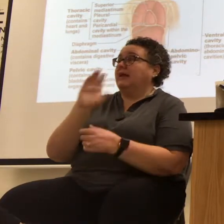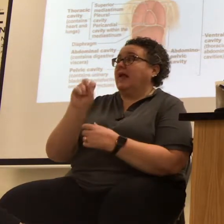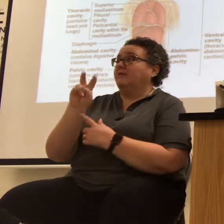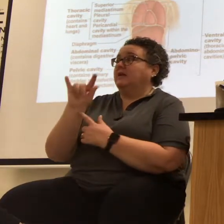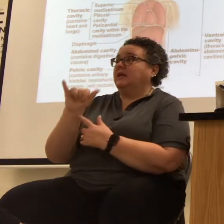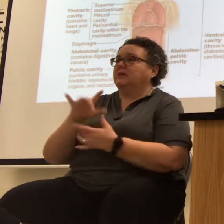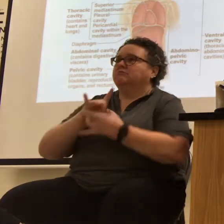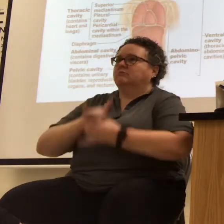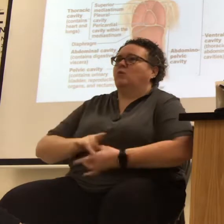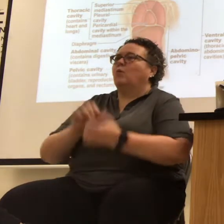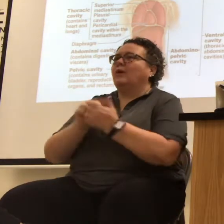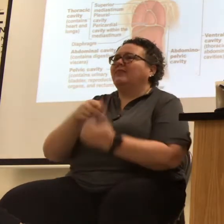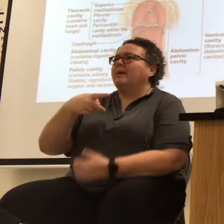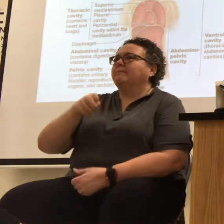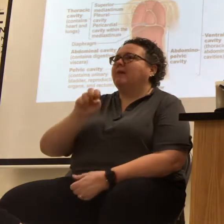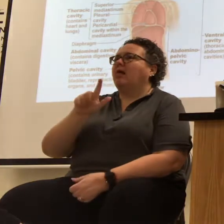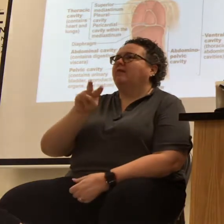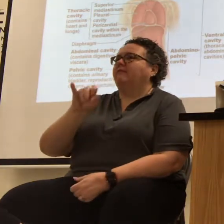Continuous